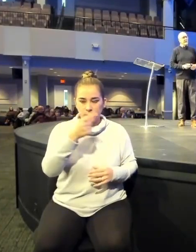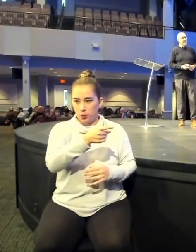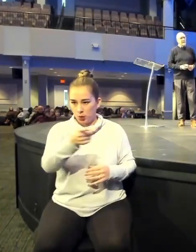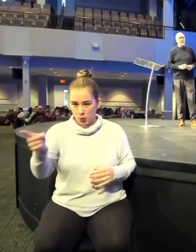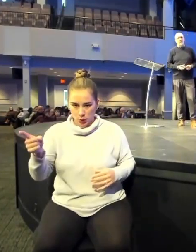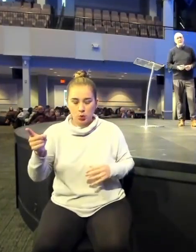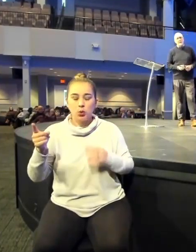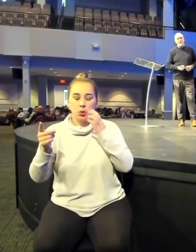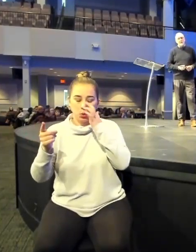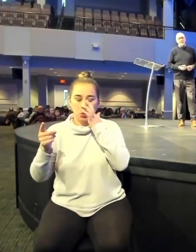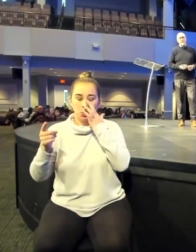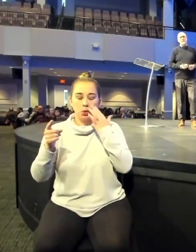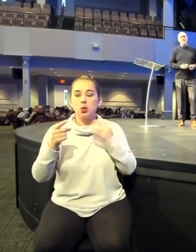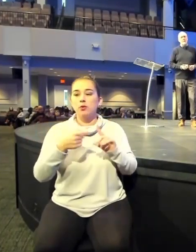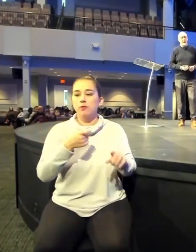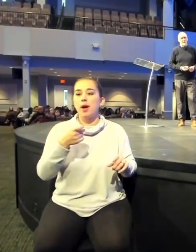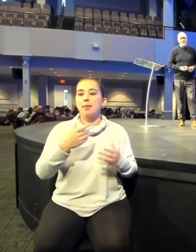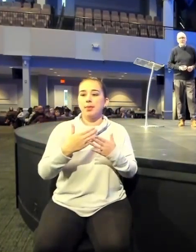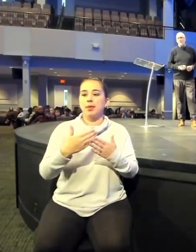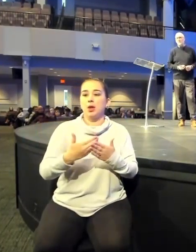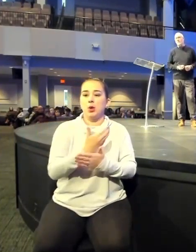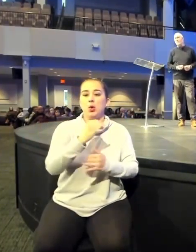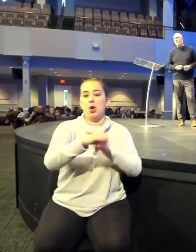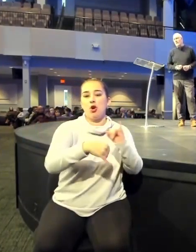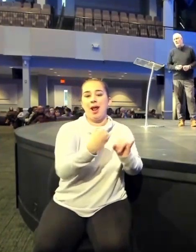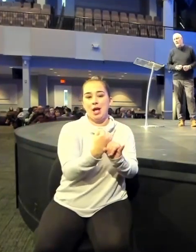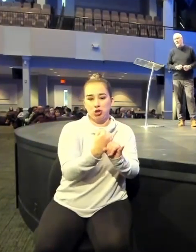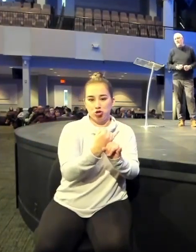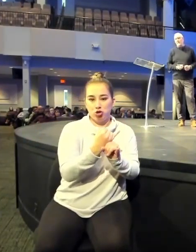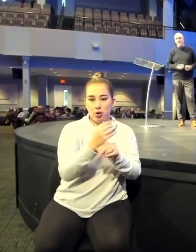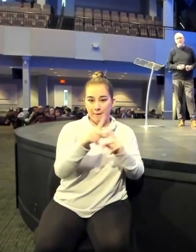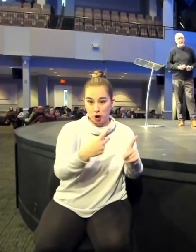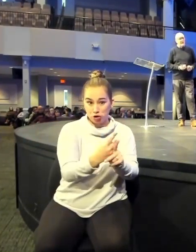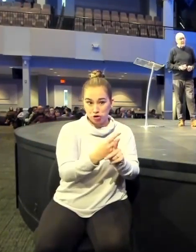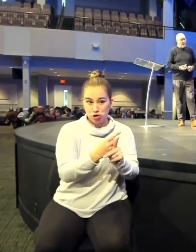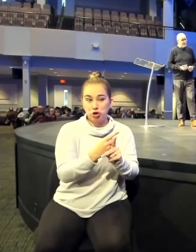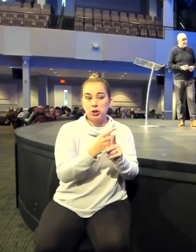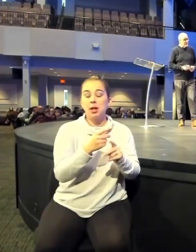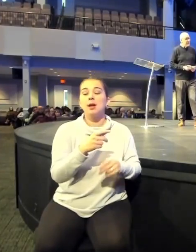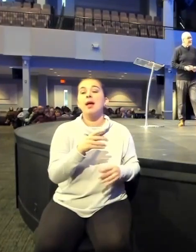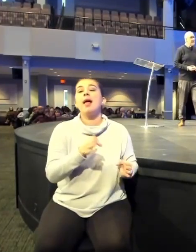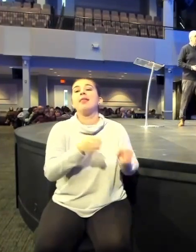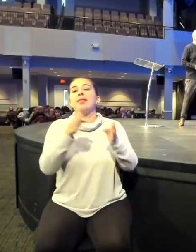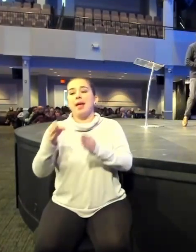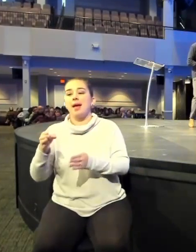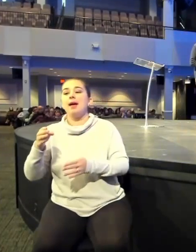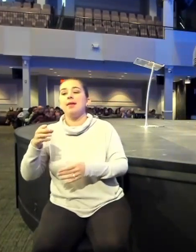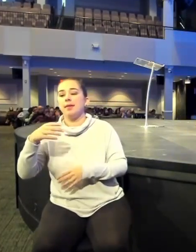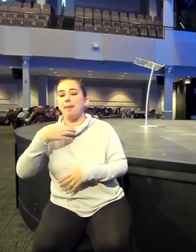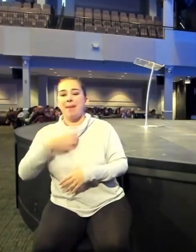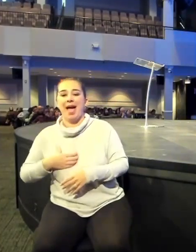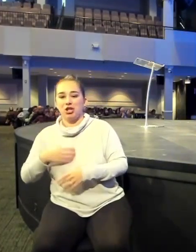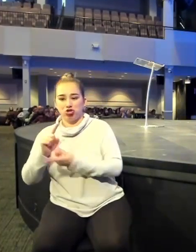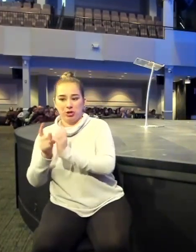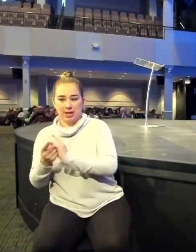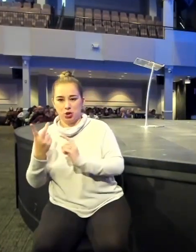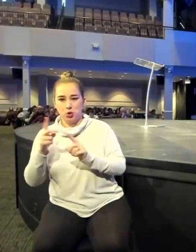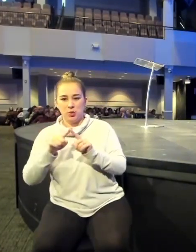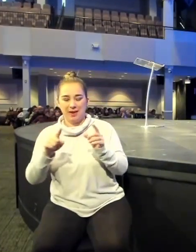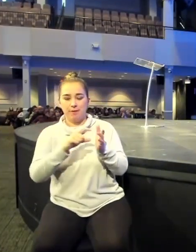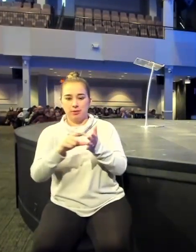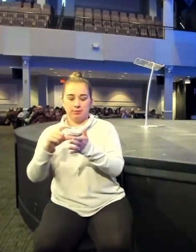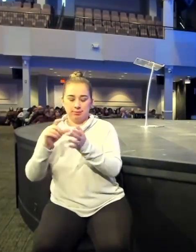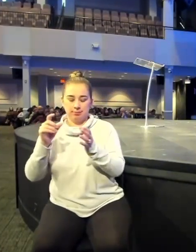first from the New International Version. Then we'll take a look at it from the Passion Translation. But look at what Paul says